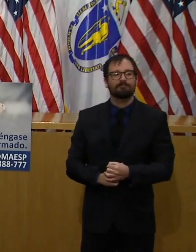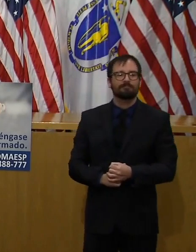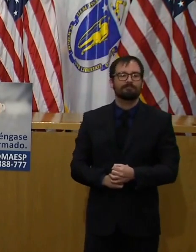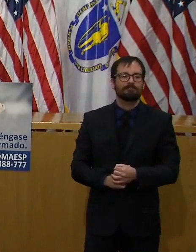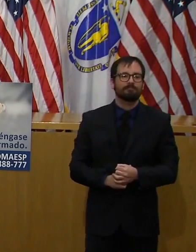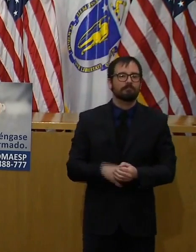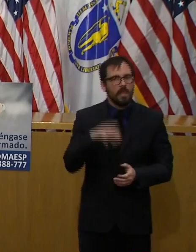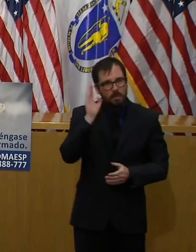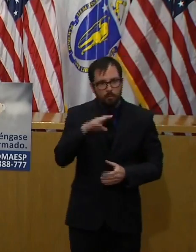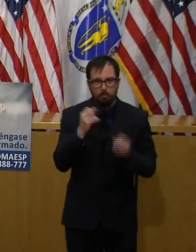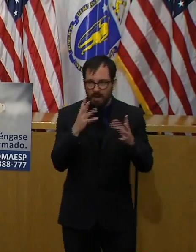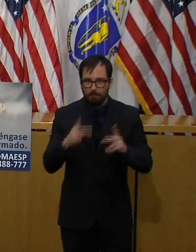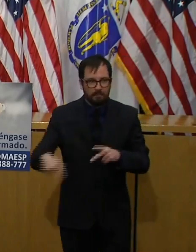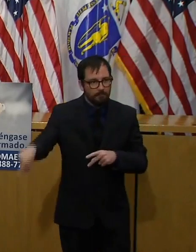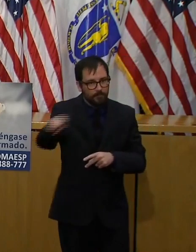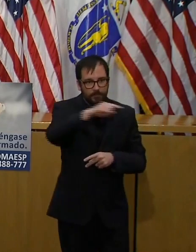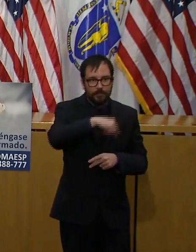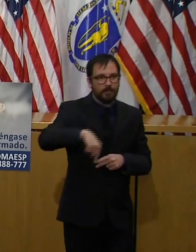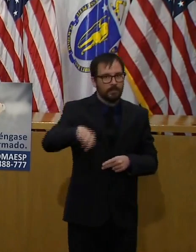depends on it.